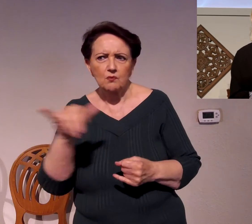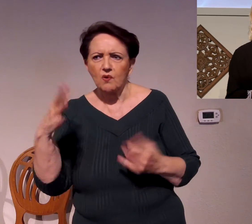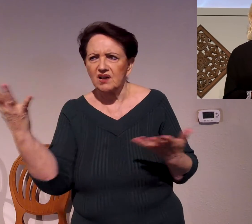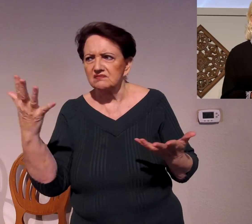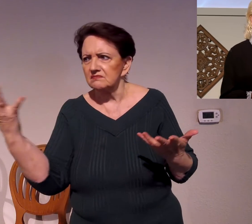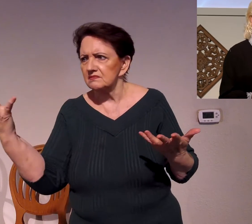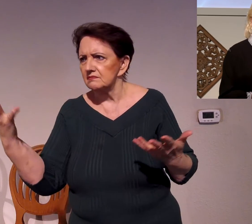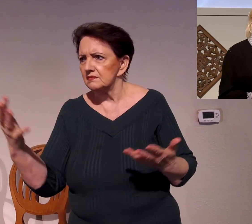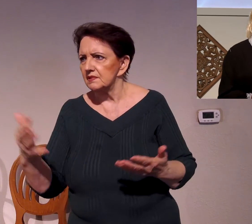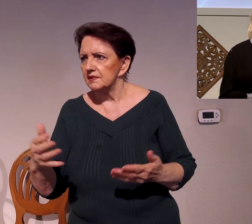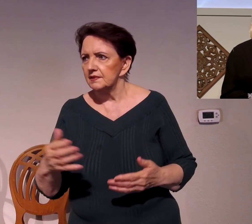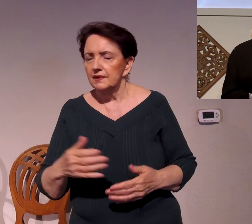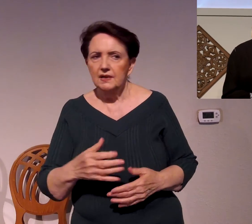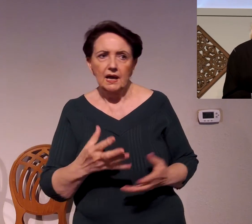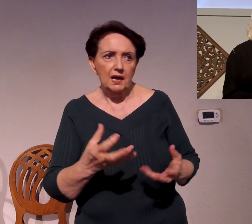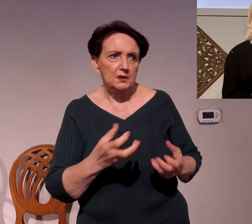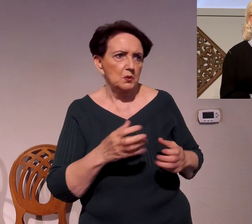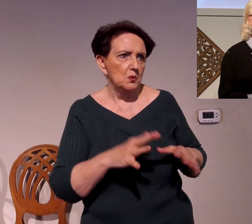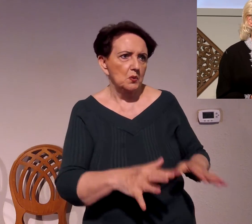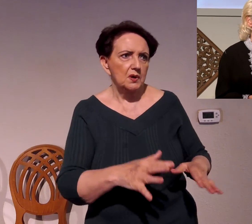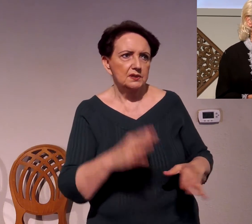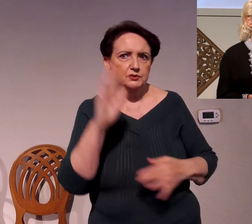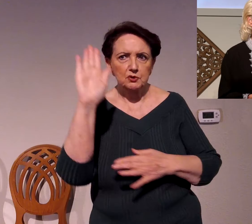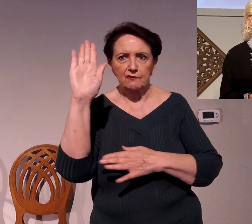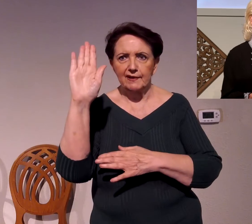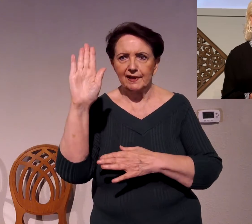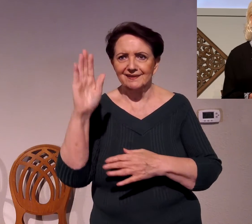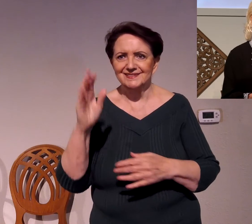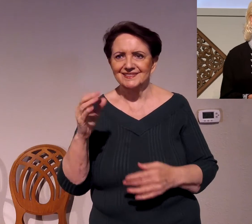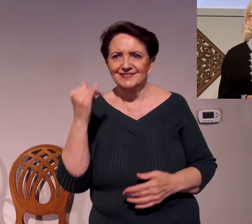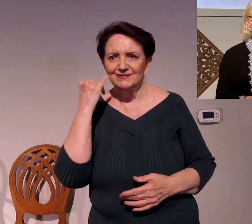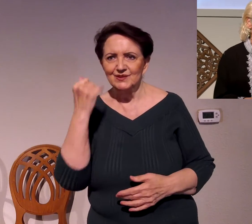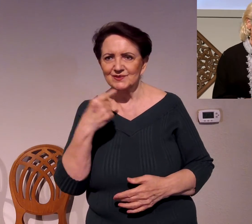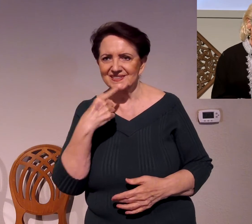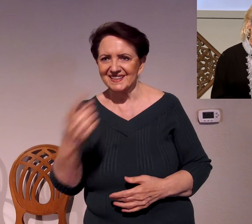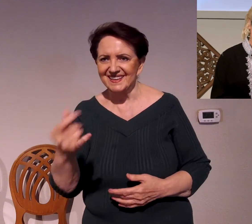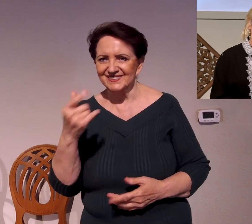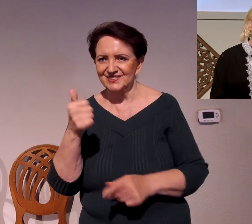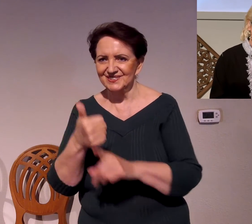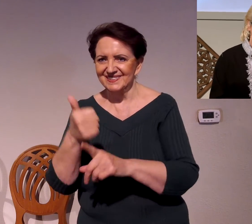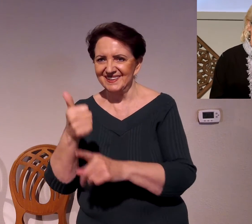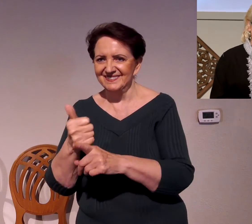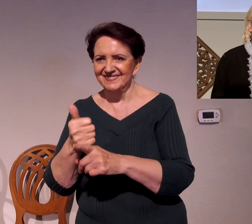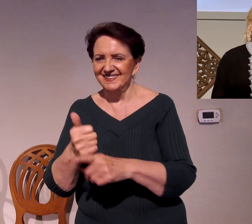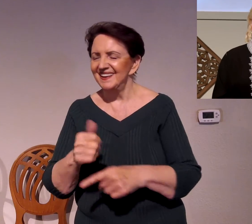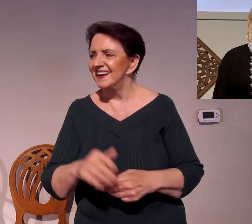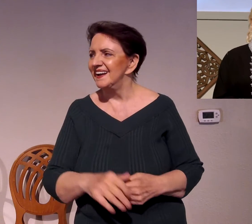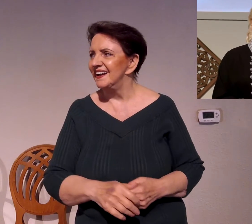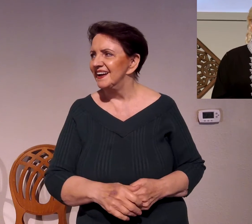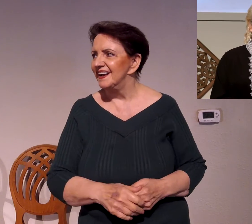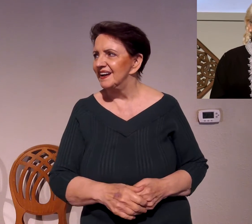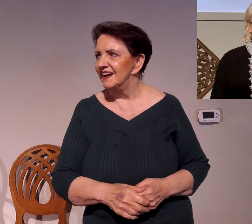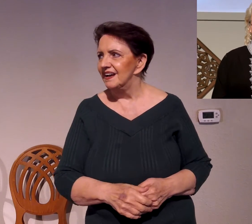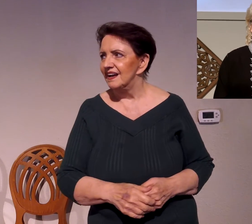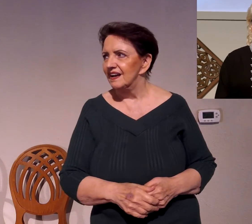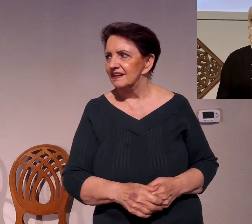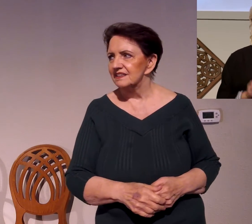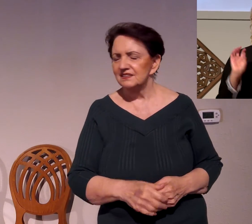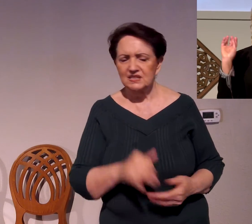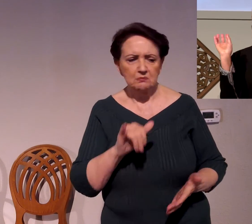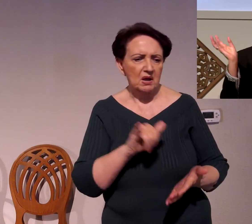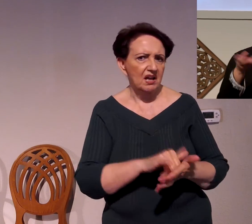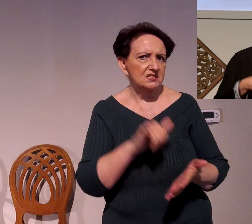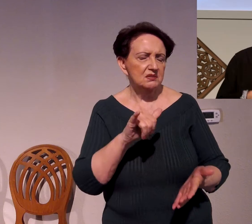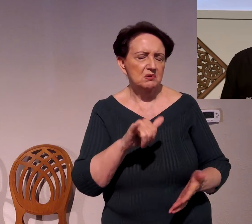I will not ask for a show of hands of how many people have said that to themselves. I don't believe it's possible. And even if it's